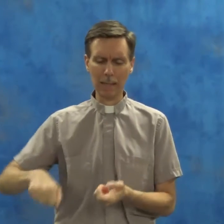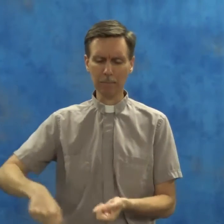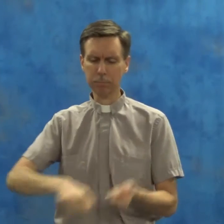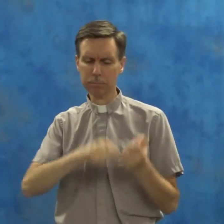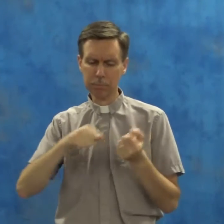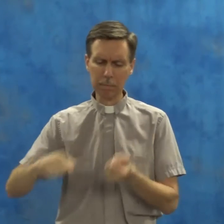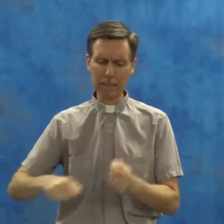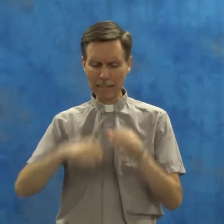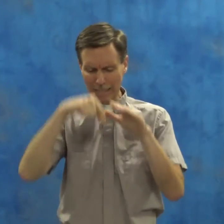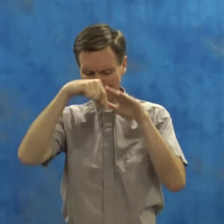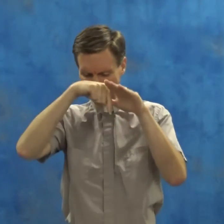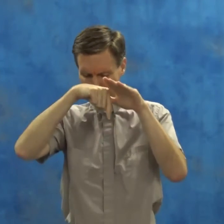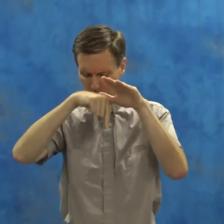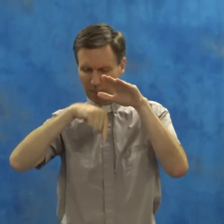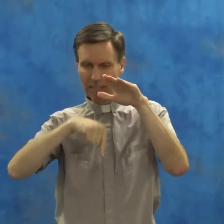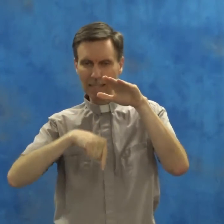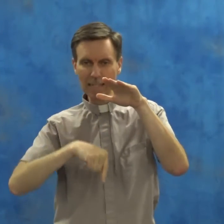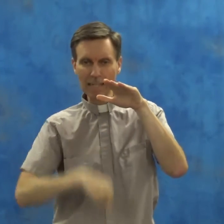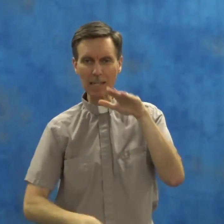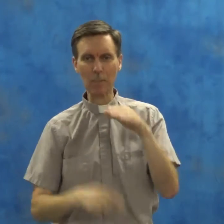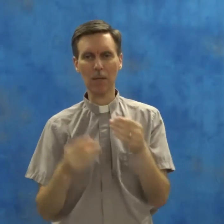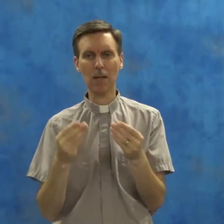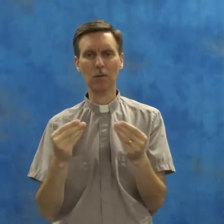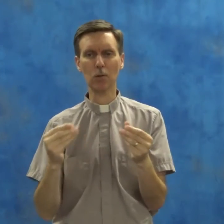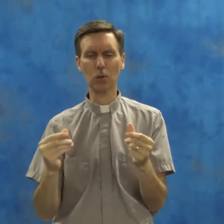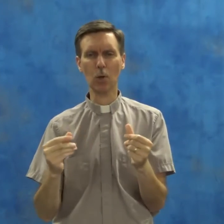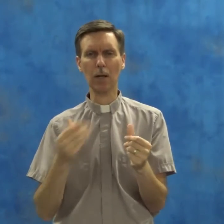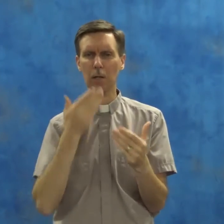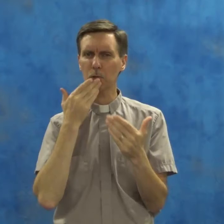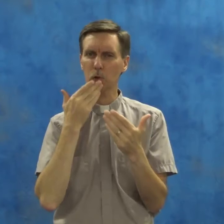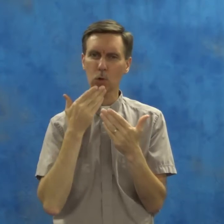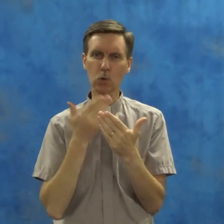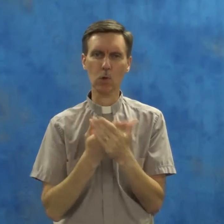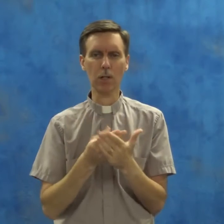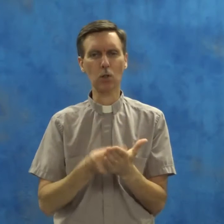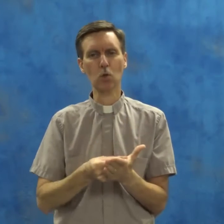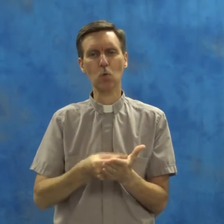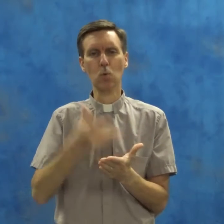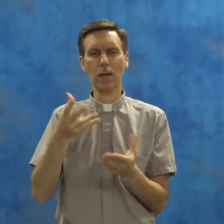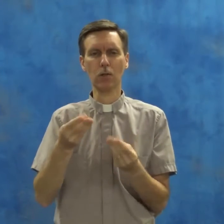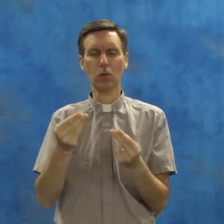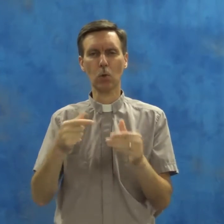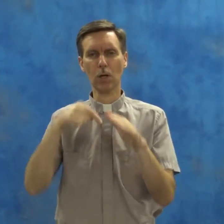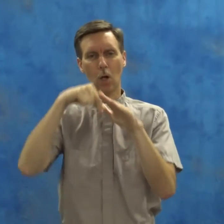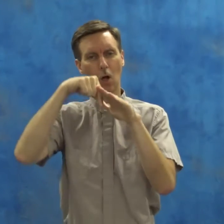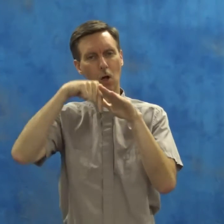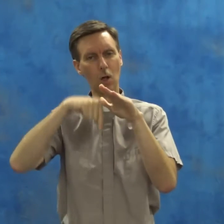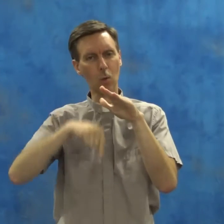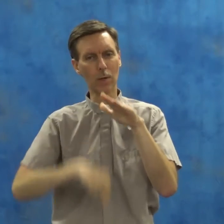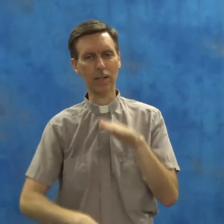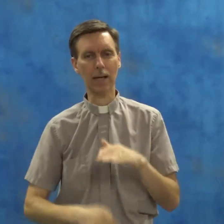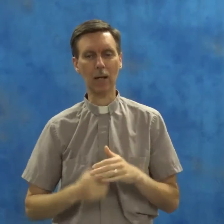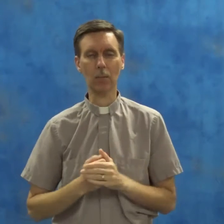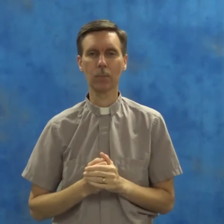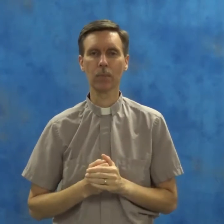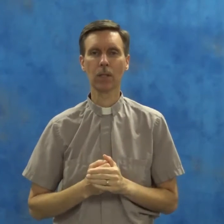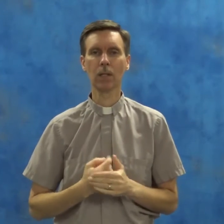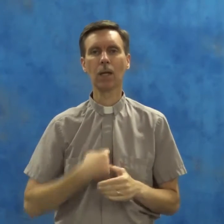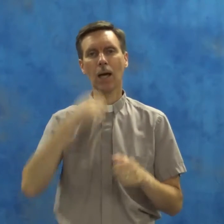can dig down deep in the soil. It's good, rich soil all the way down.